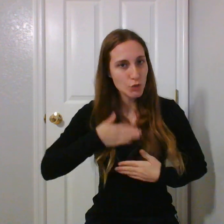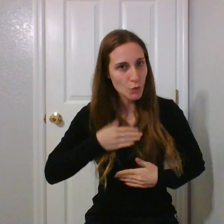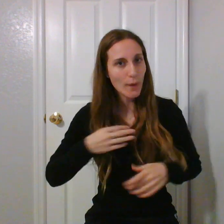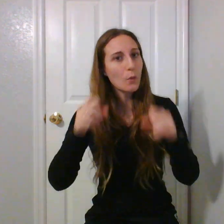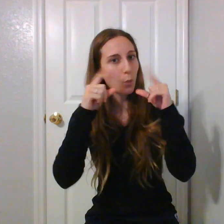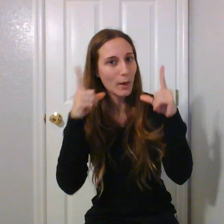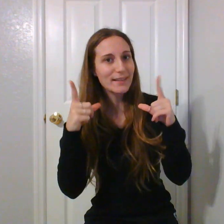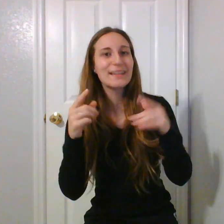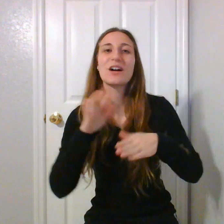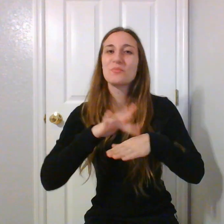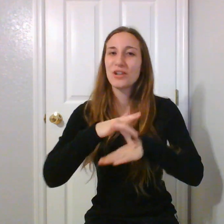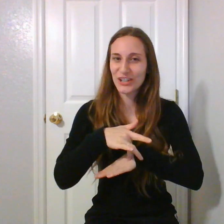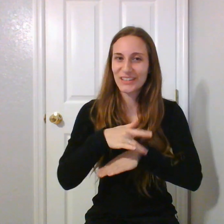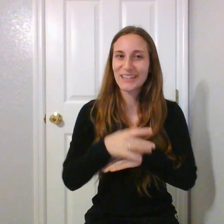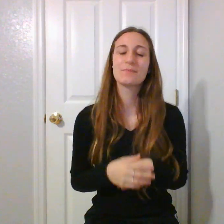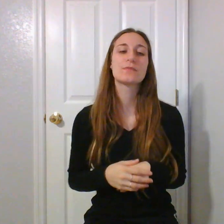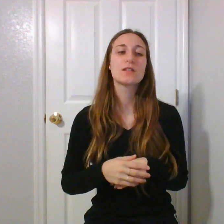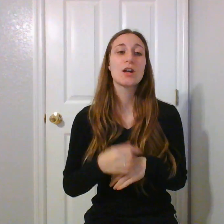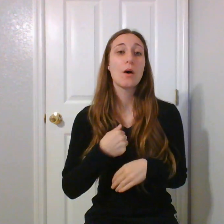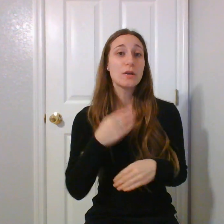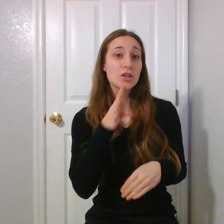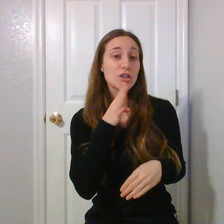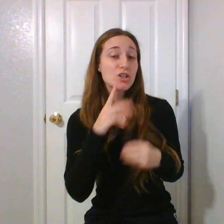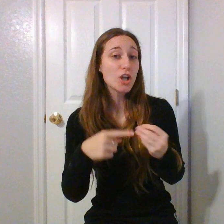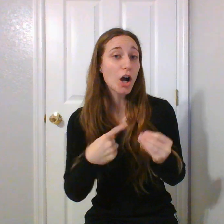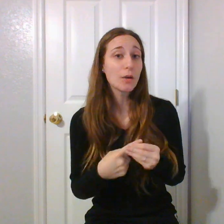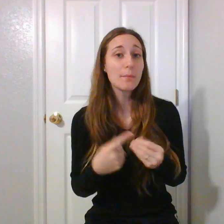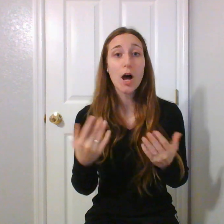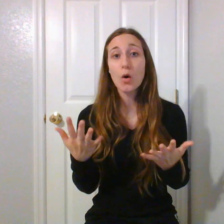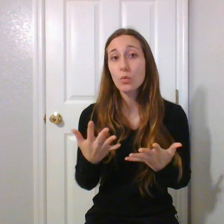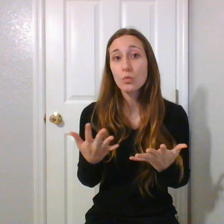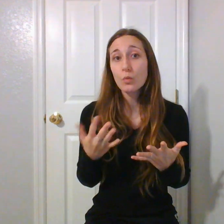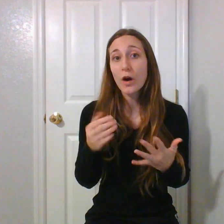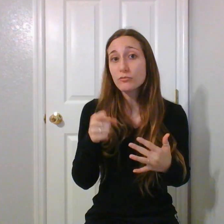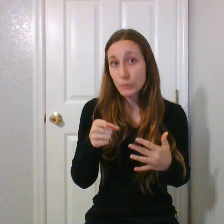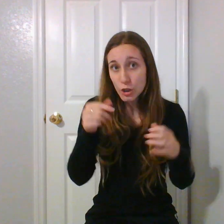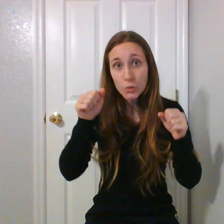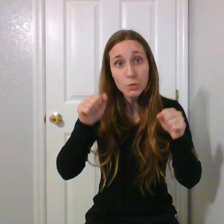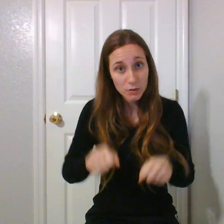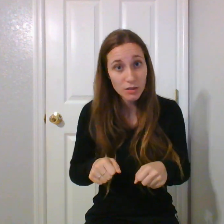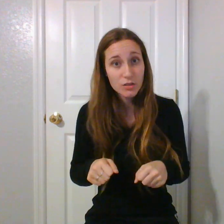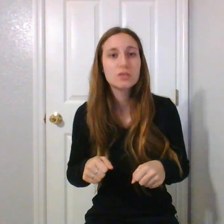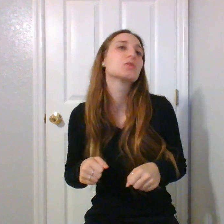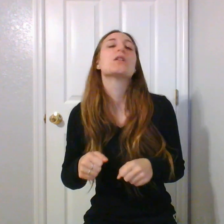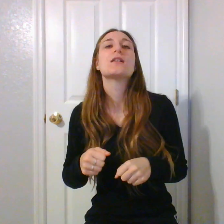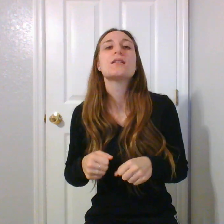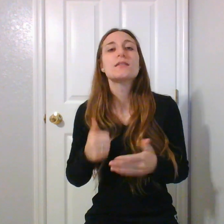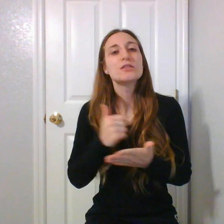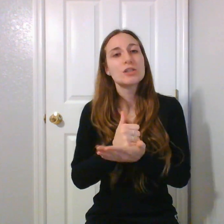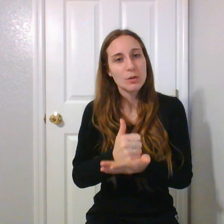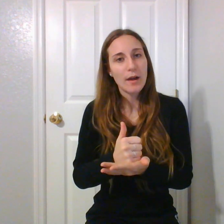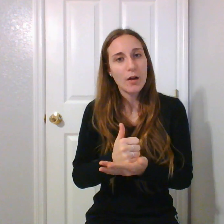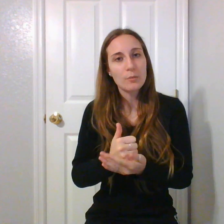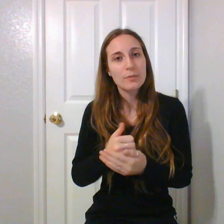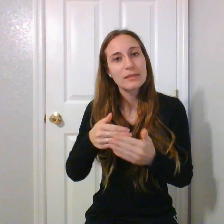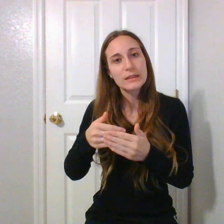going through things that you can do the night before things you could do when you actually have to wake up as well as the morning up so the first tip that I have for you guys is